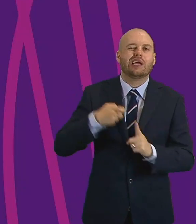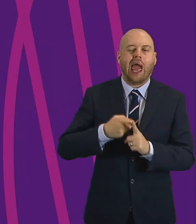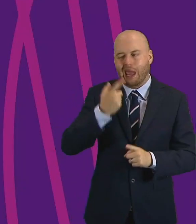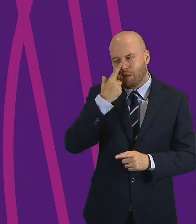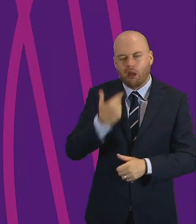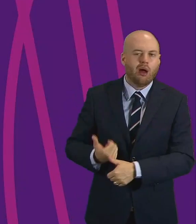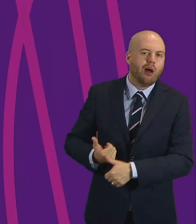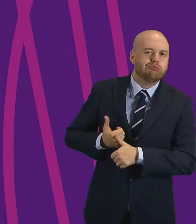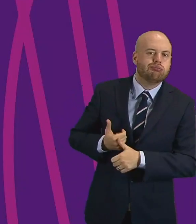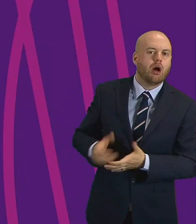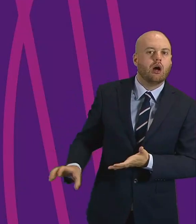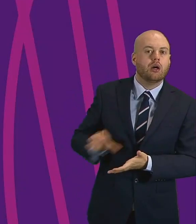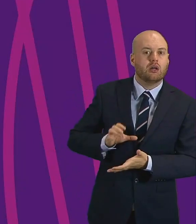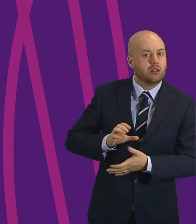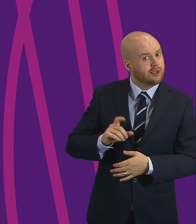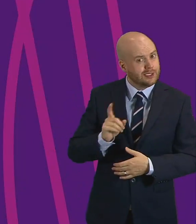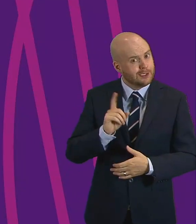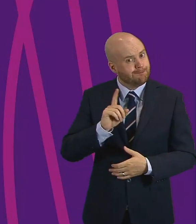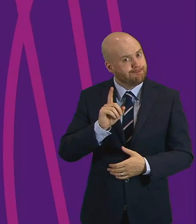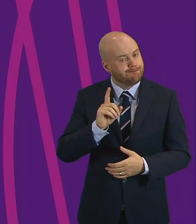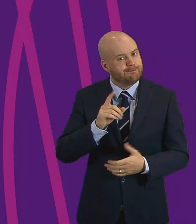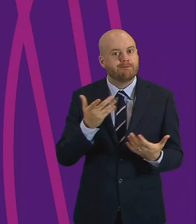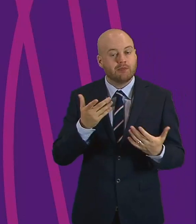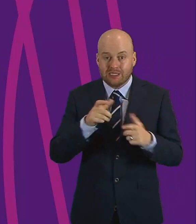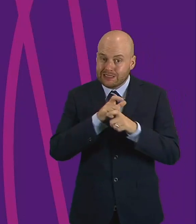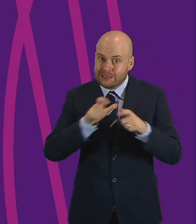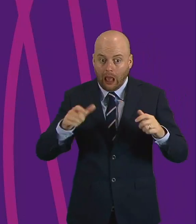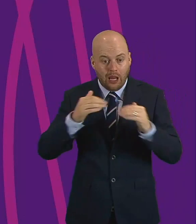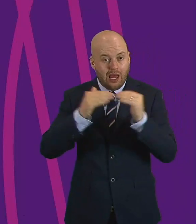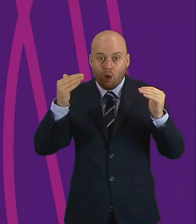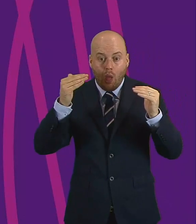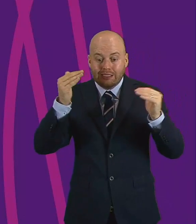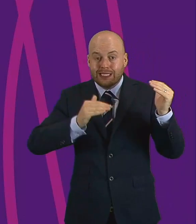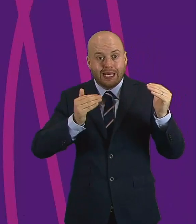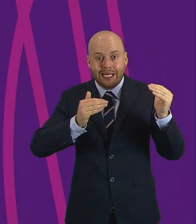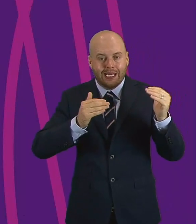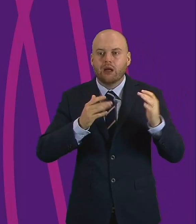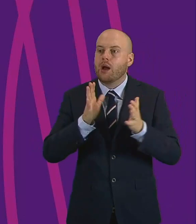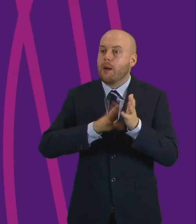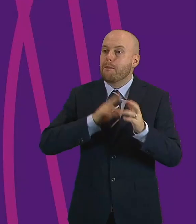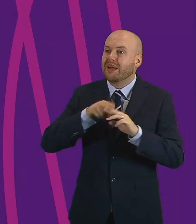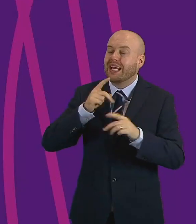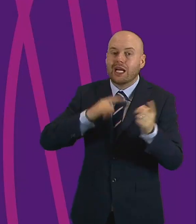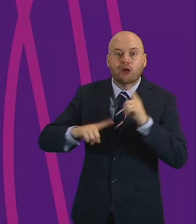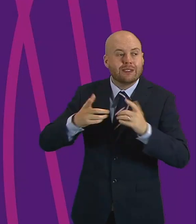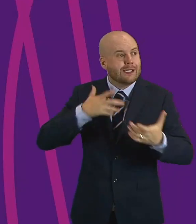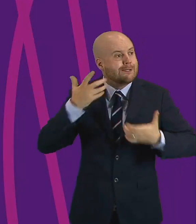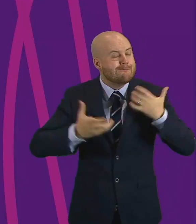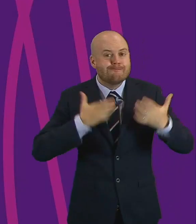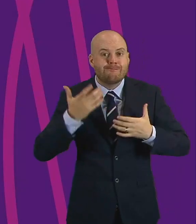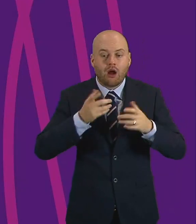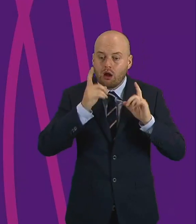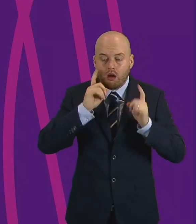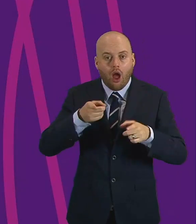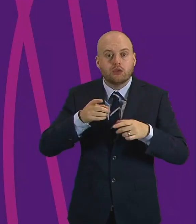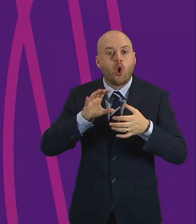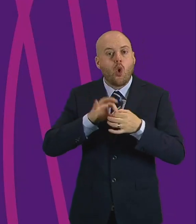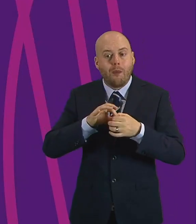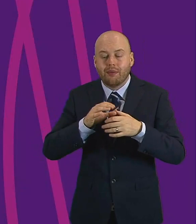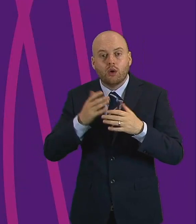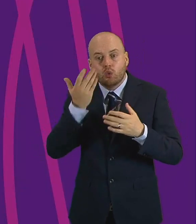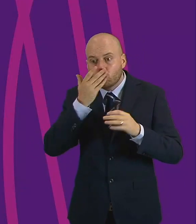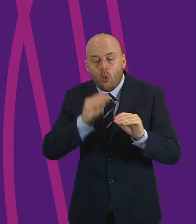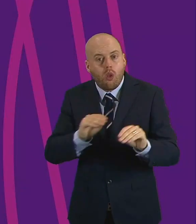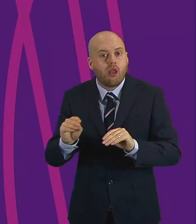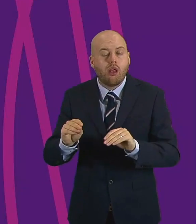plummets, the inequality gap grows, and parents are really struggling to homeschool. Presiding Officer, I would urge the SNP to